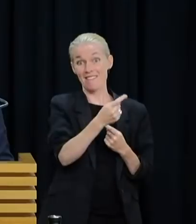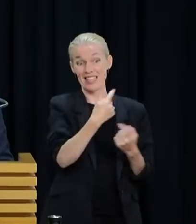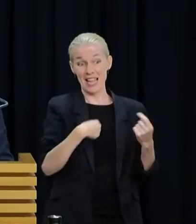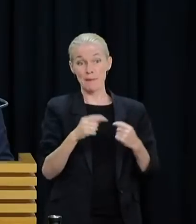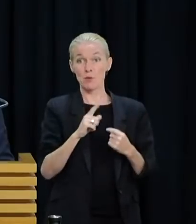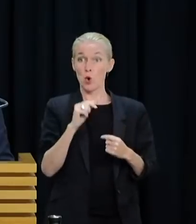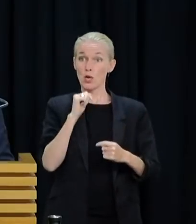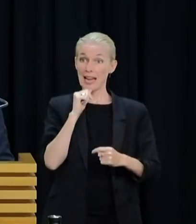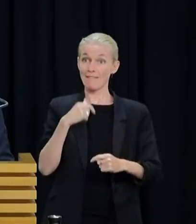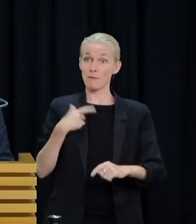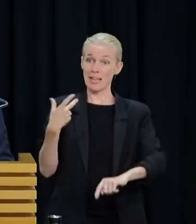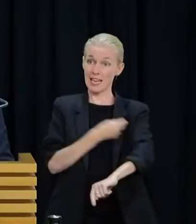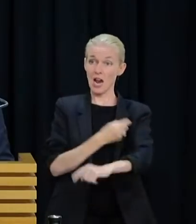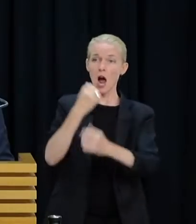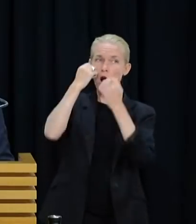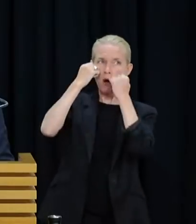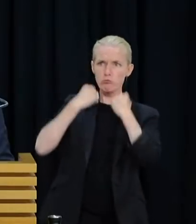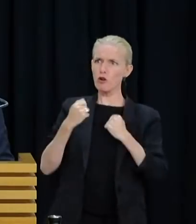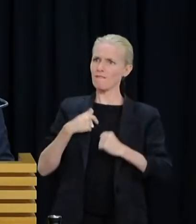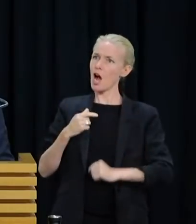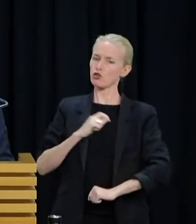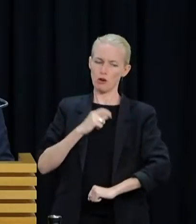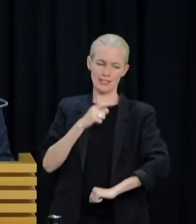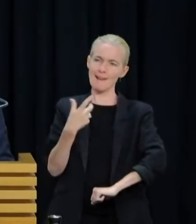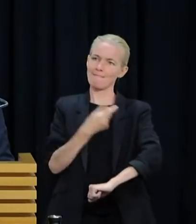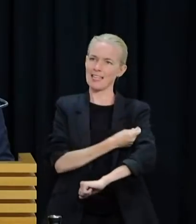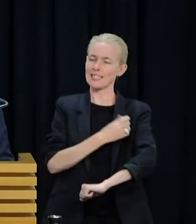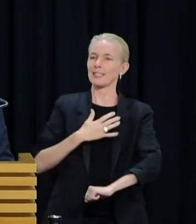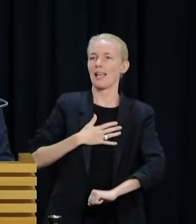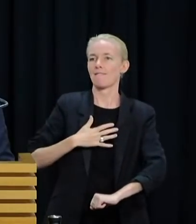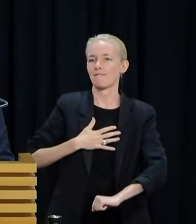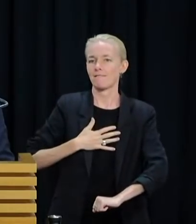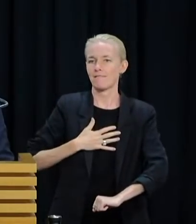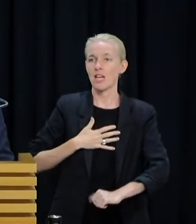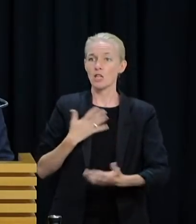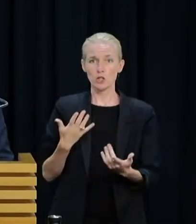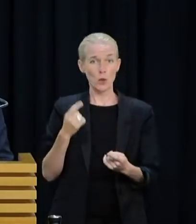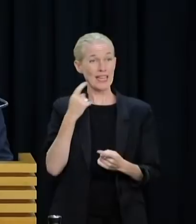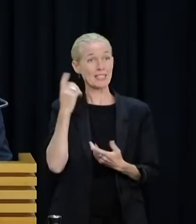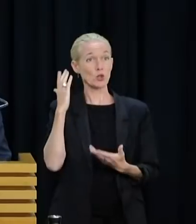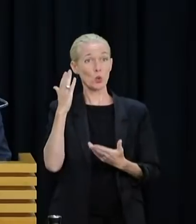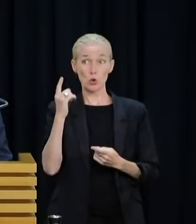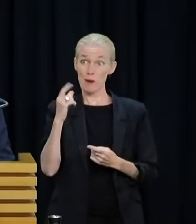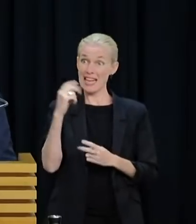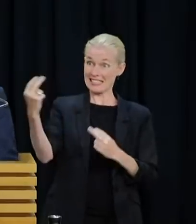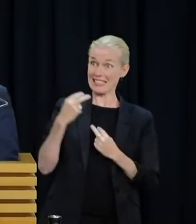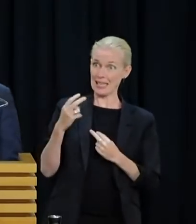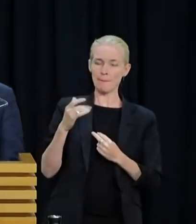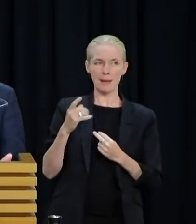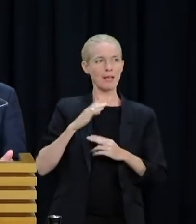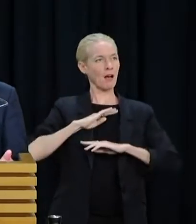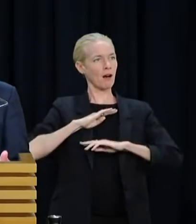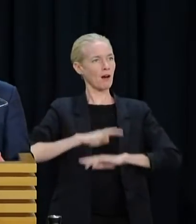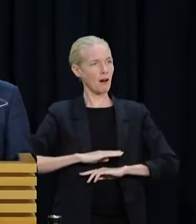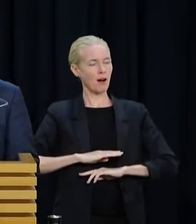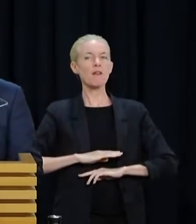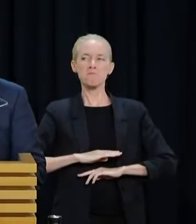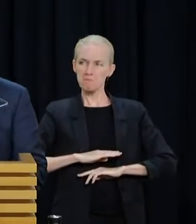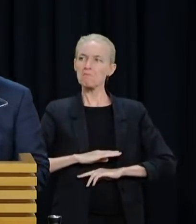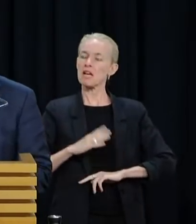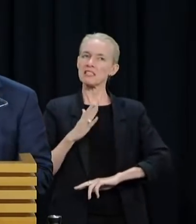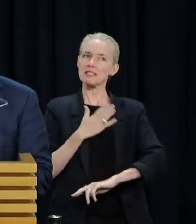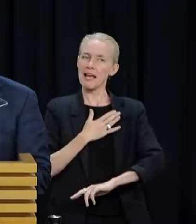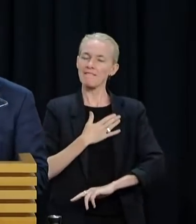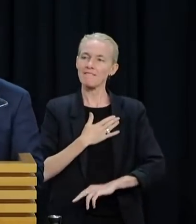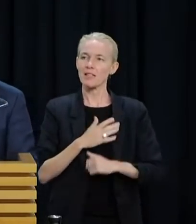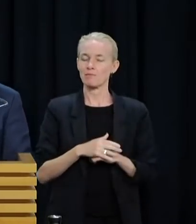the vaccine, which I can talk about, but is nothing like doing to follow up the talk. I can also report to you that we've discussed this as a government